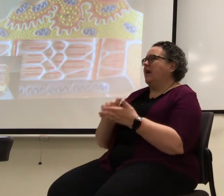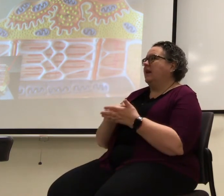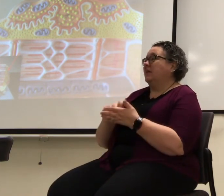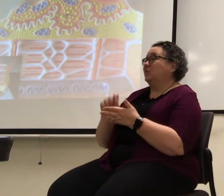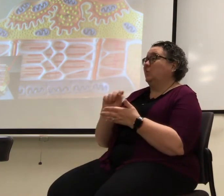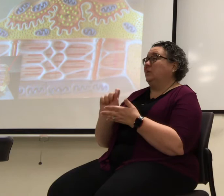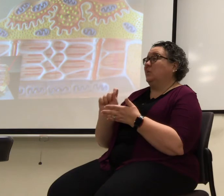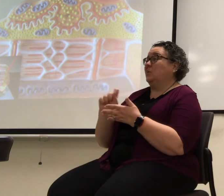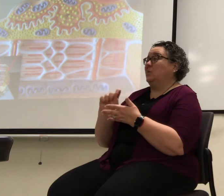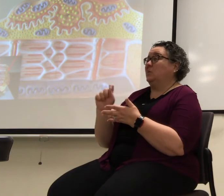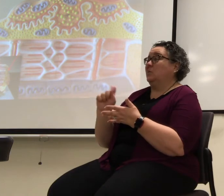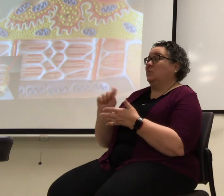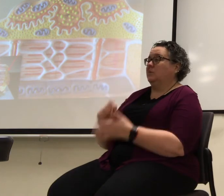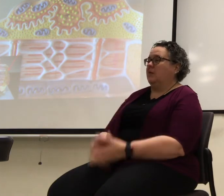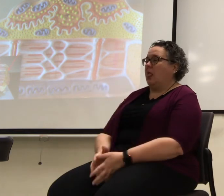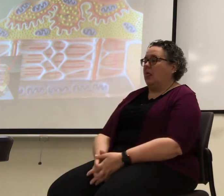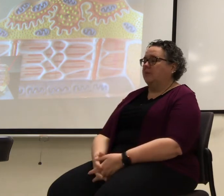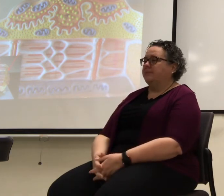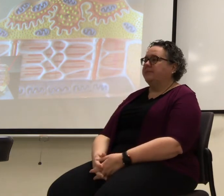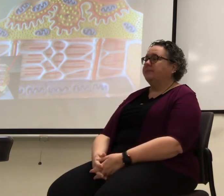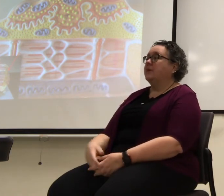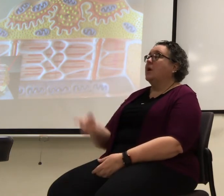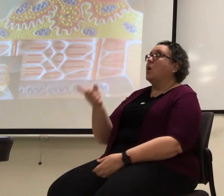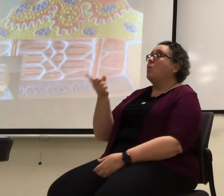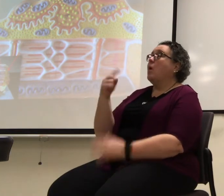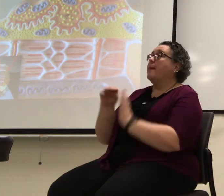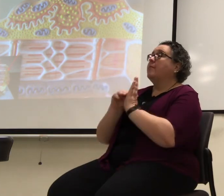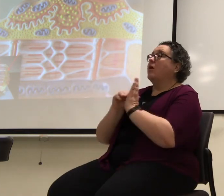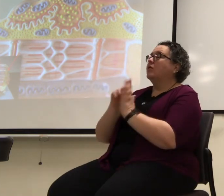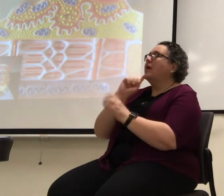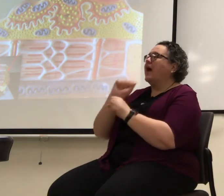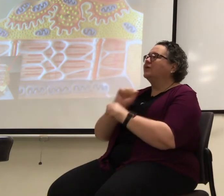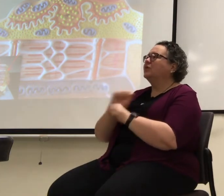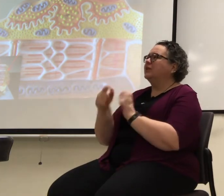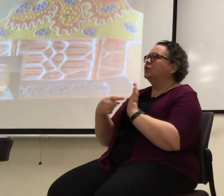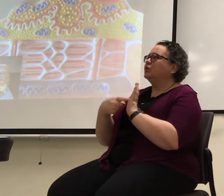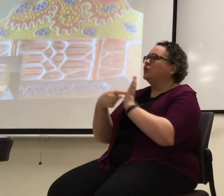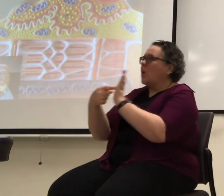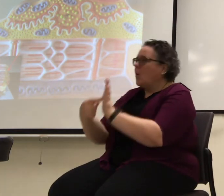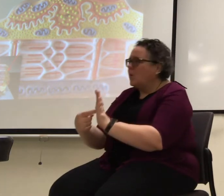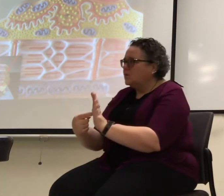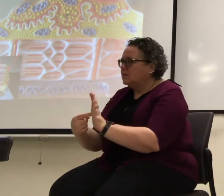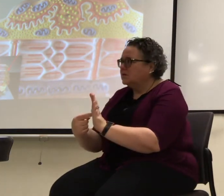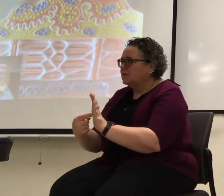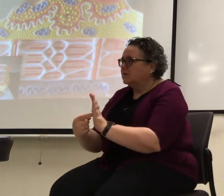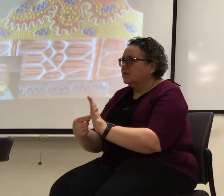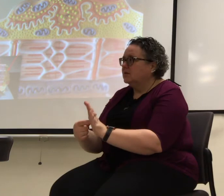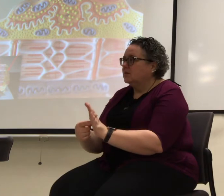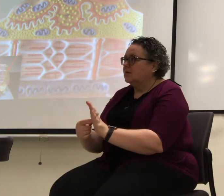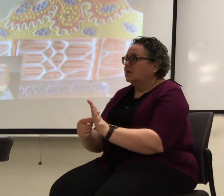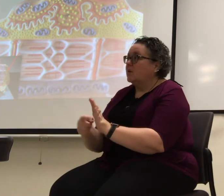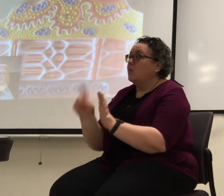The reason I mention this is because one of our models actually shows a satellite cell, and you're expected to be able to identify it.